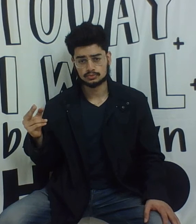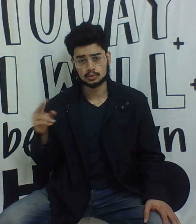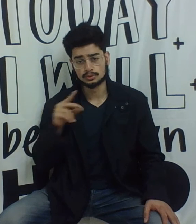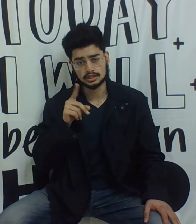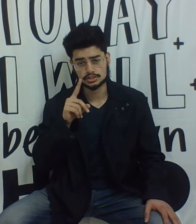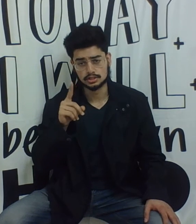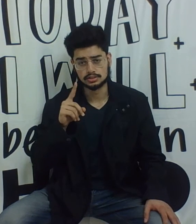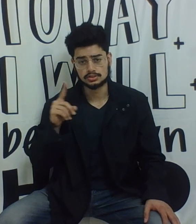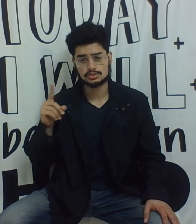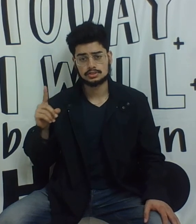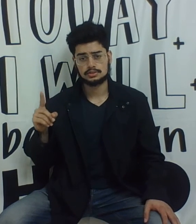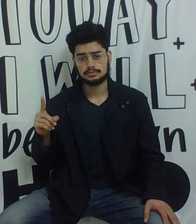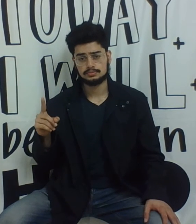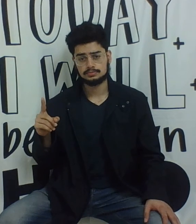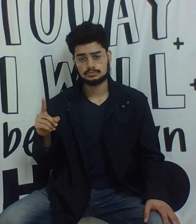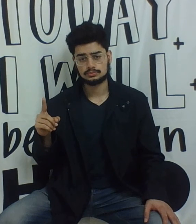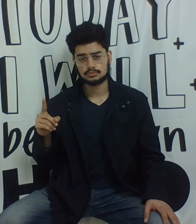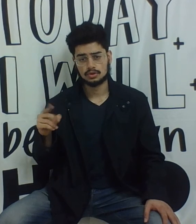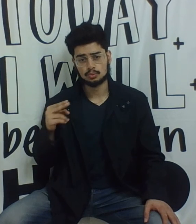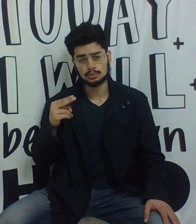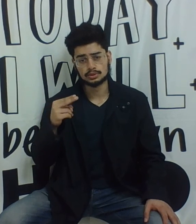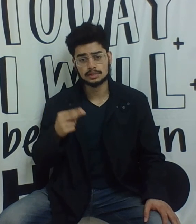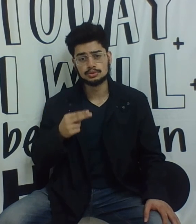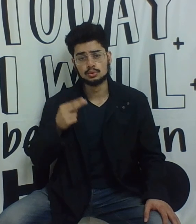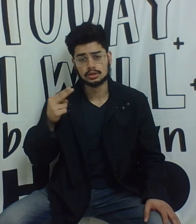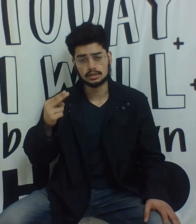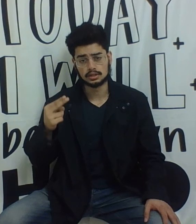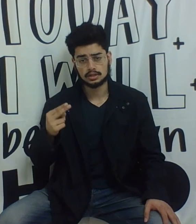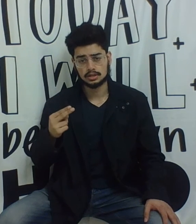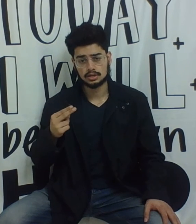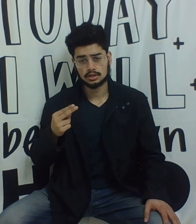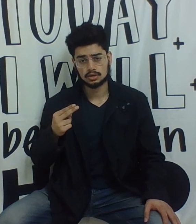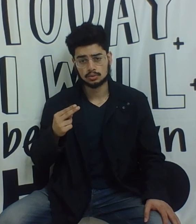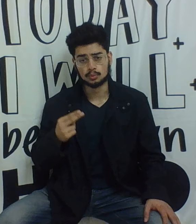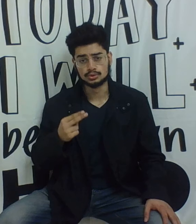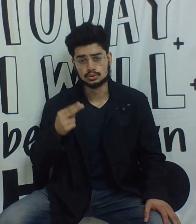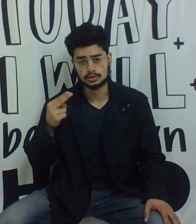we will not change. We will keep doing what we're doing.